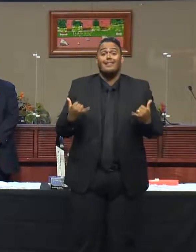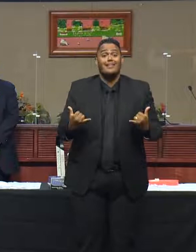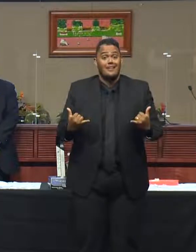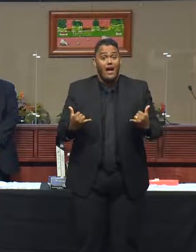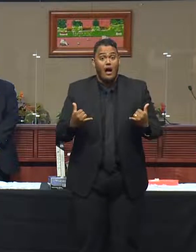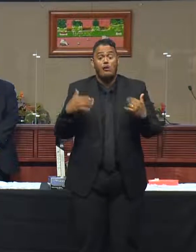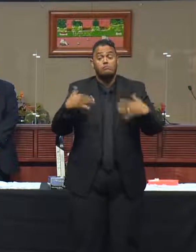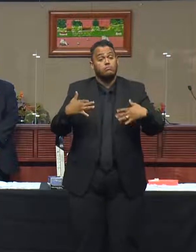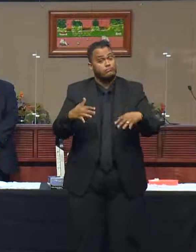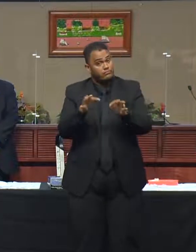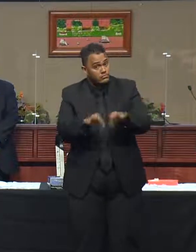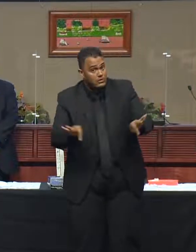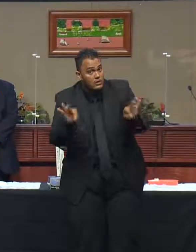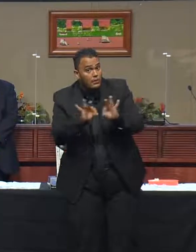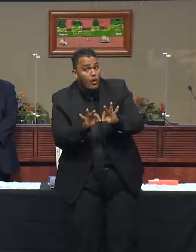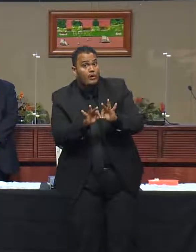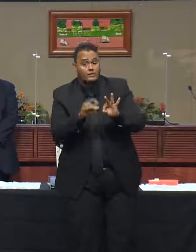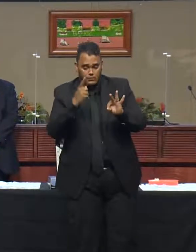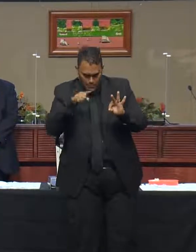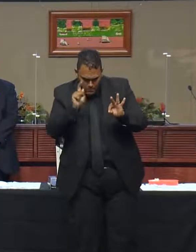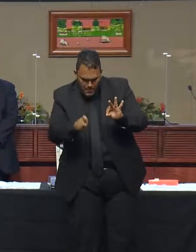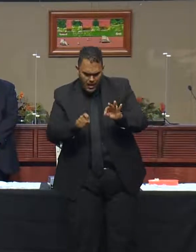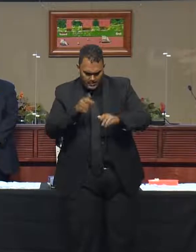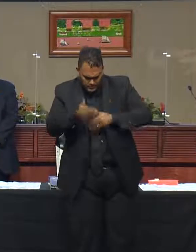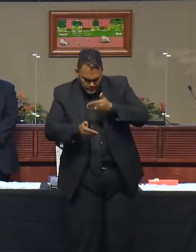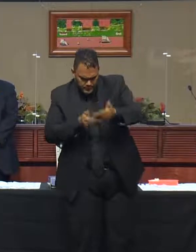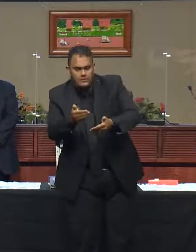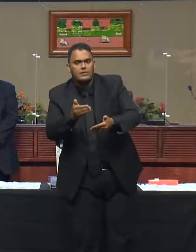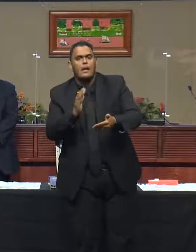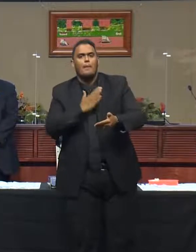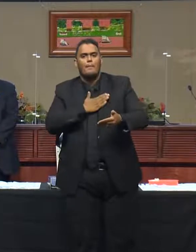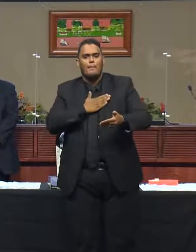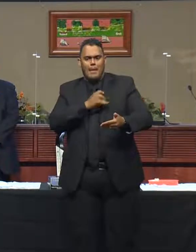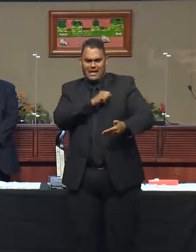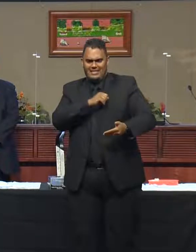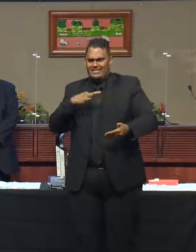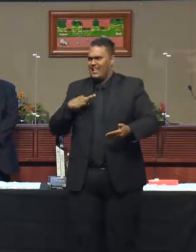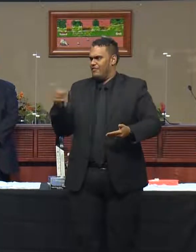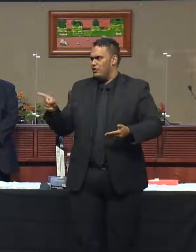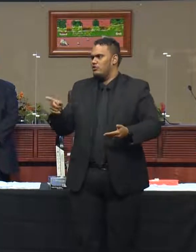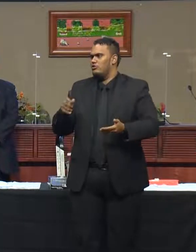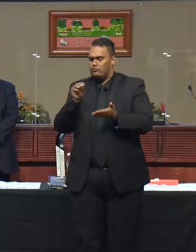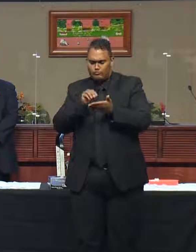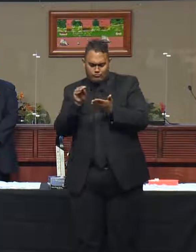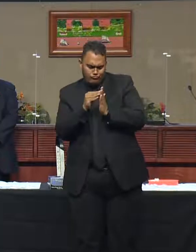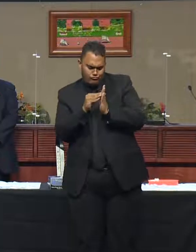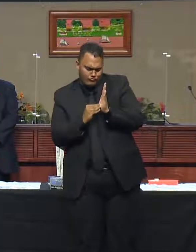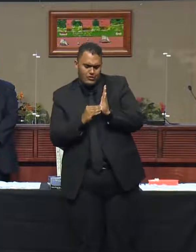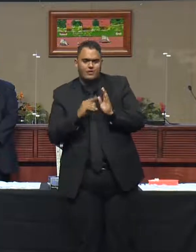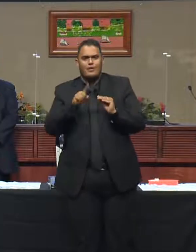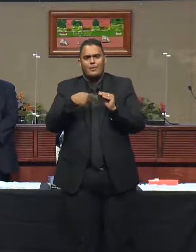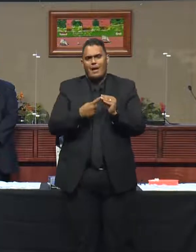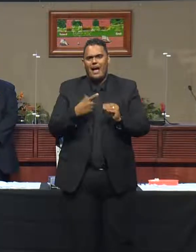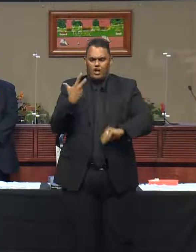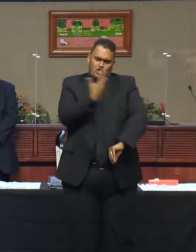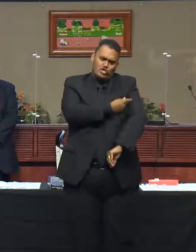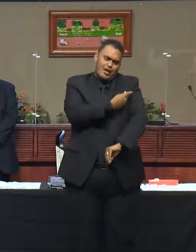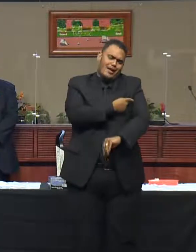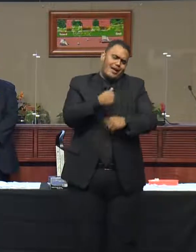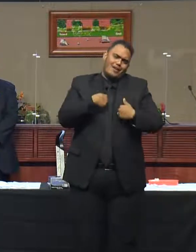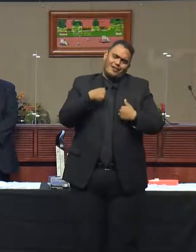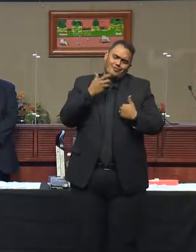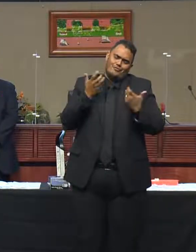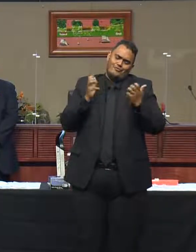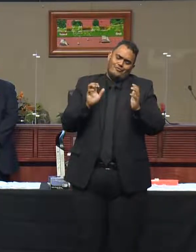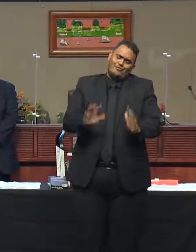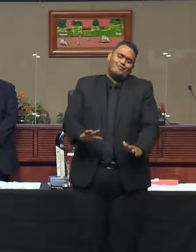do. So my staff wrote up a bunch of notes about our shot, but I'm not feeling very Hamilton-esque, so I'm going to